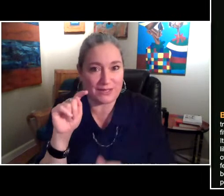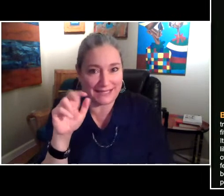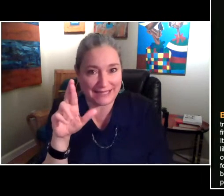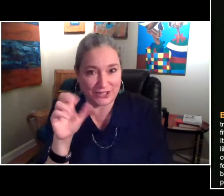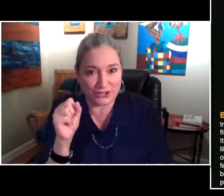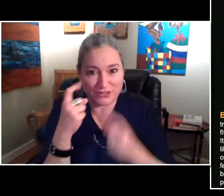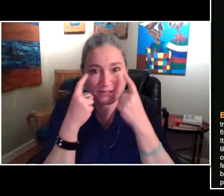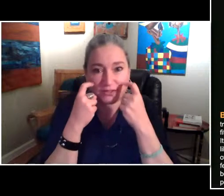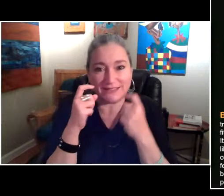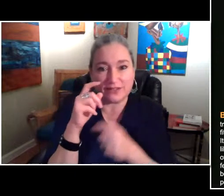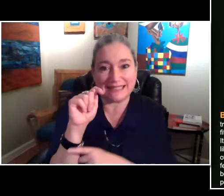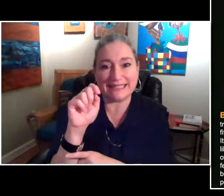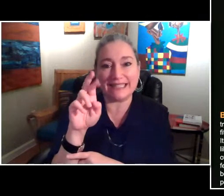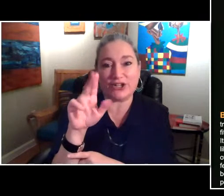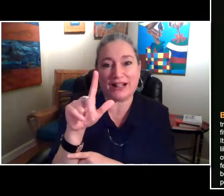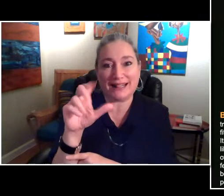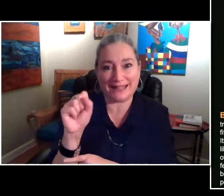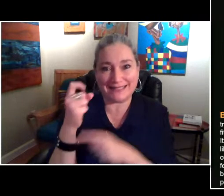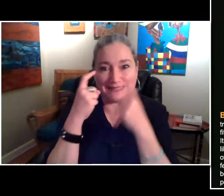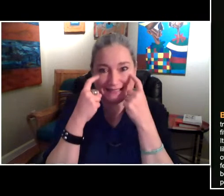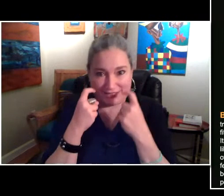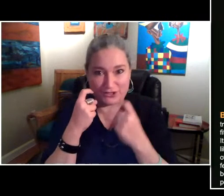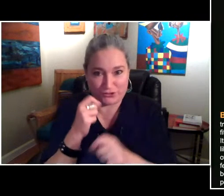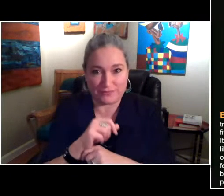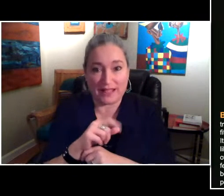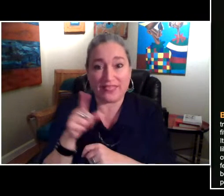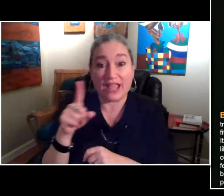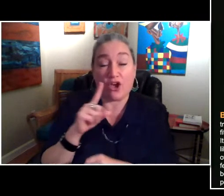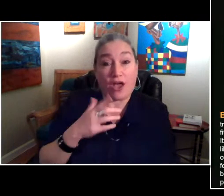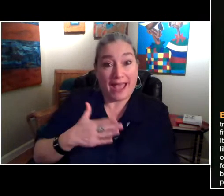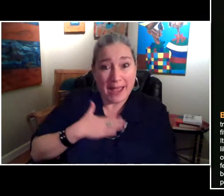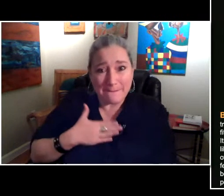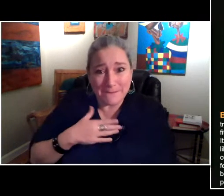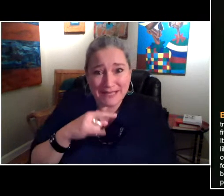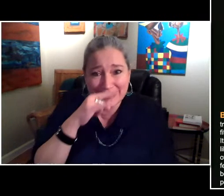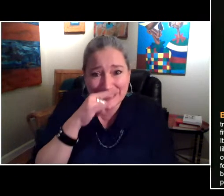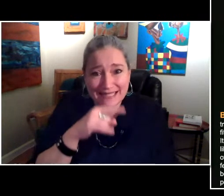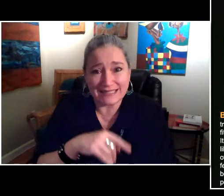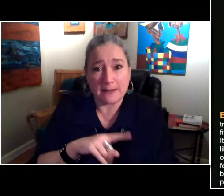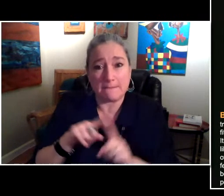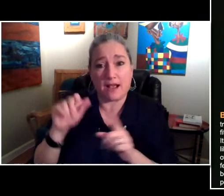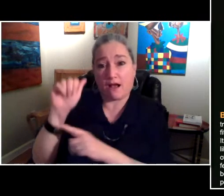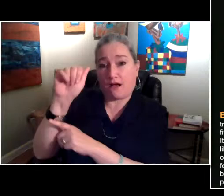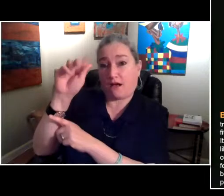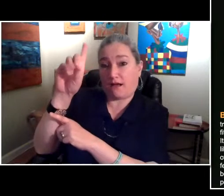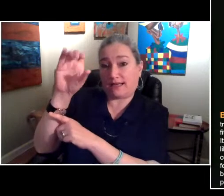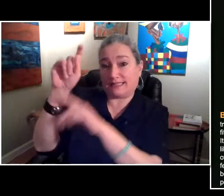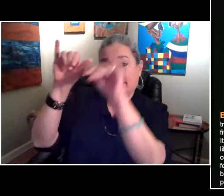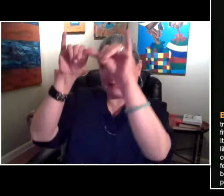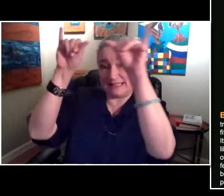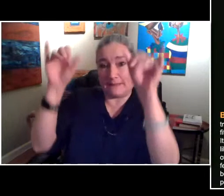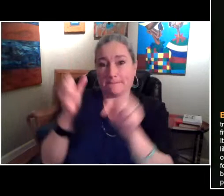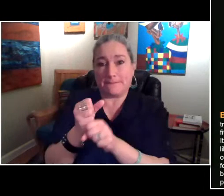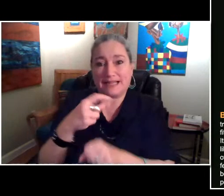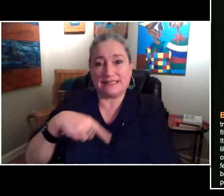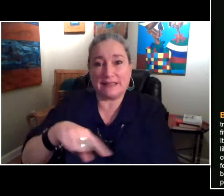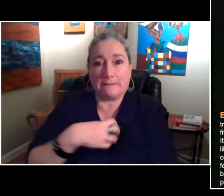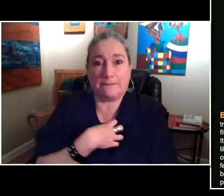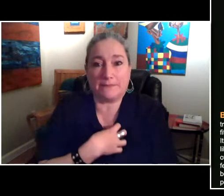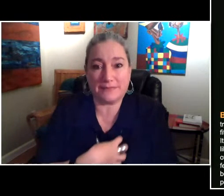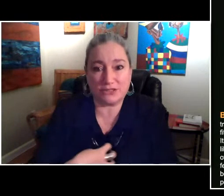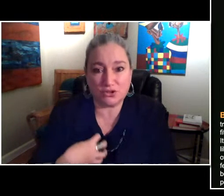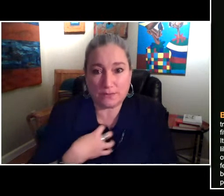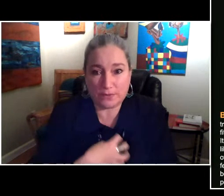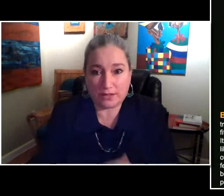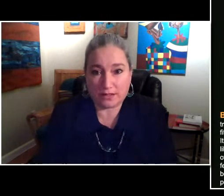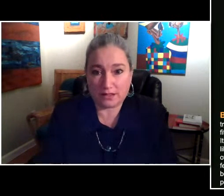children who are crying tearless tears. They're crying without actually showing tears because they're happy